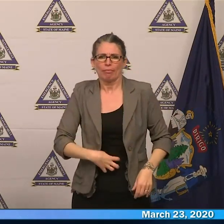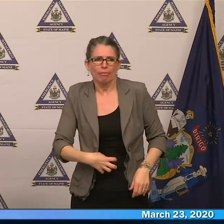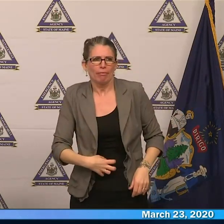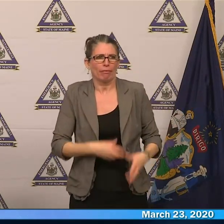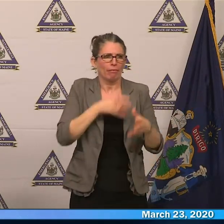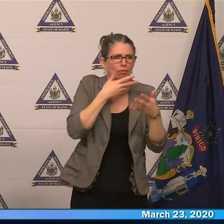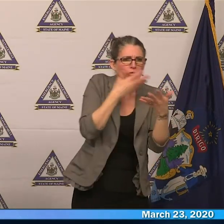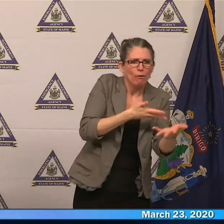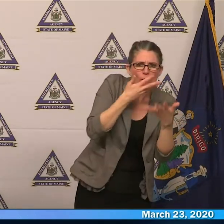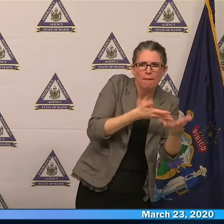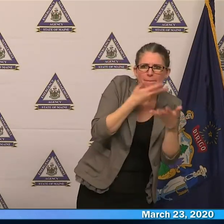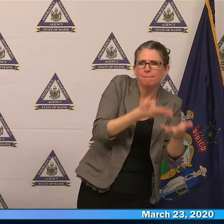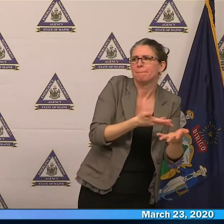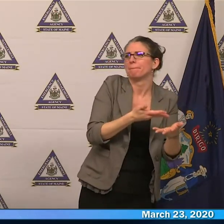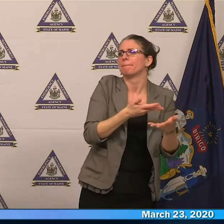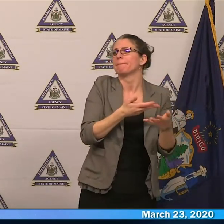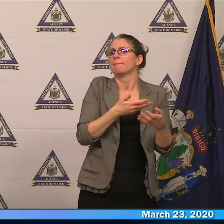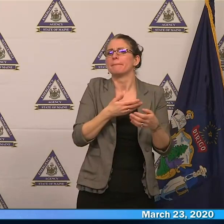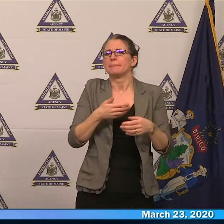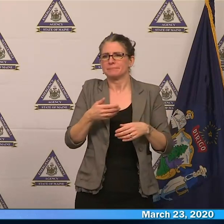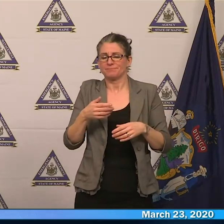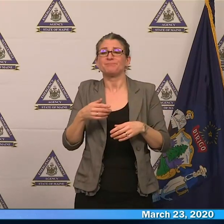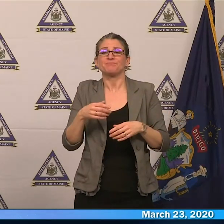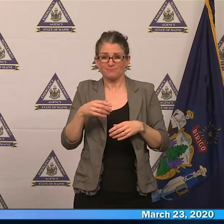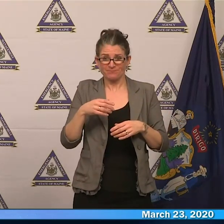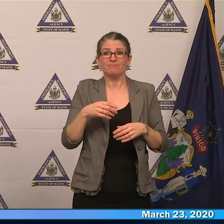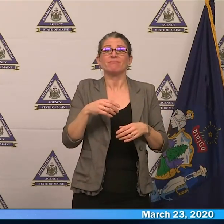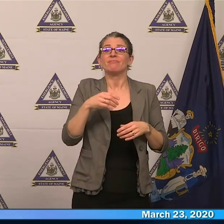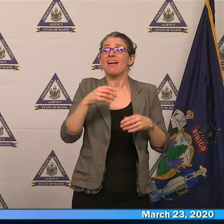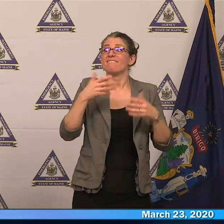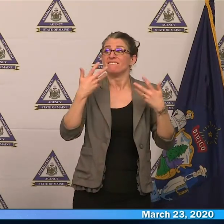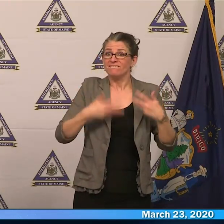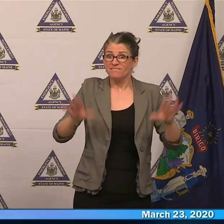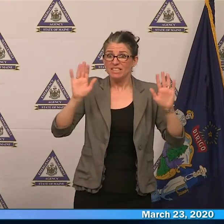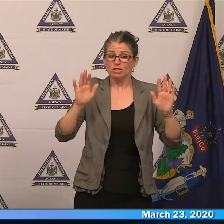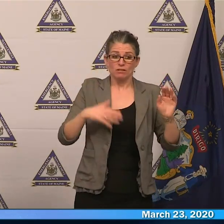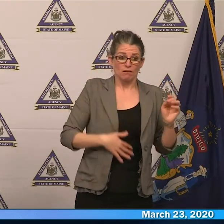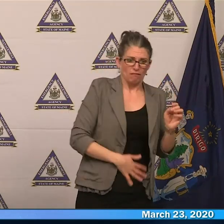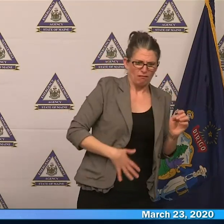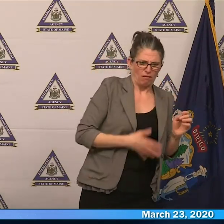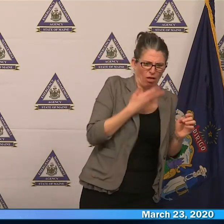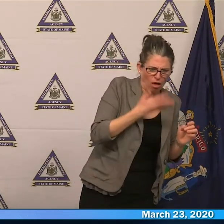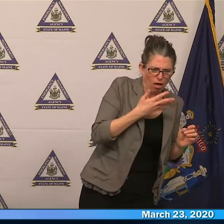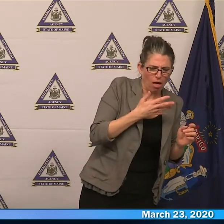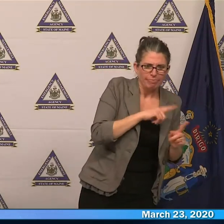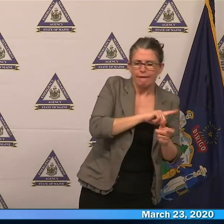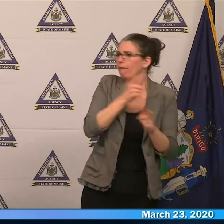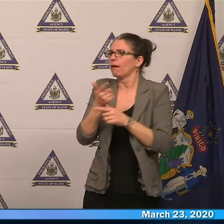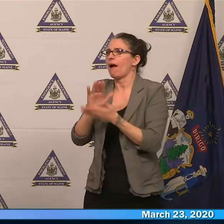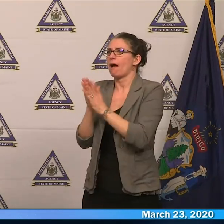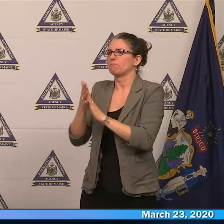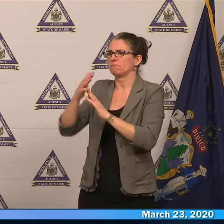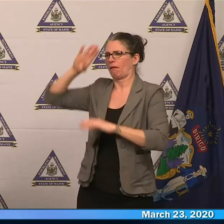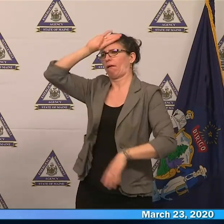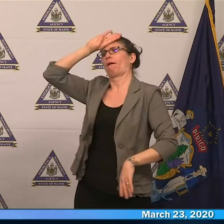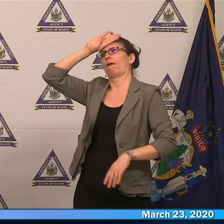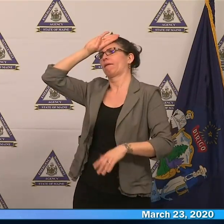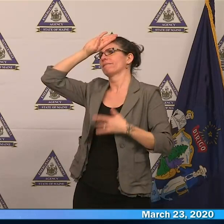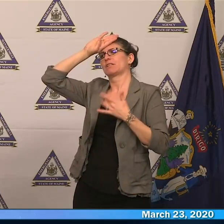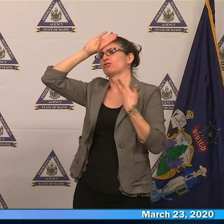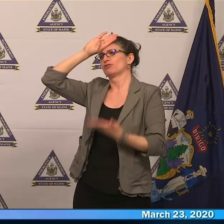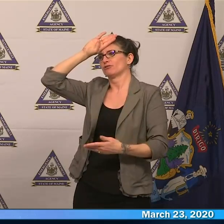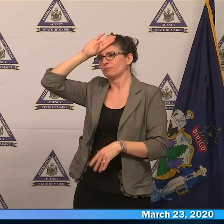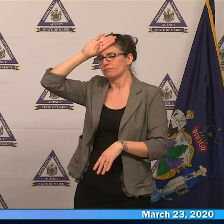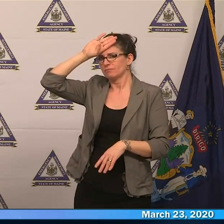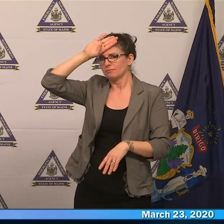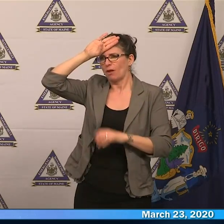GI symptoms. So there's much more research that's being done. Now, what we don't quite know yet is for everybody who